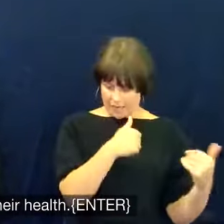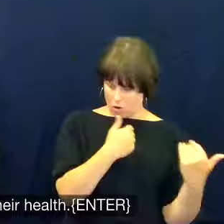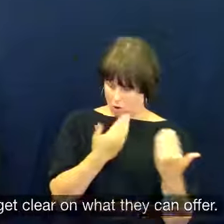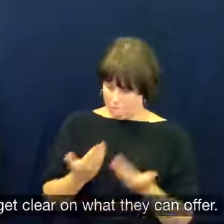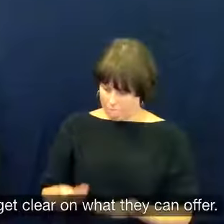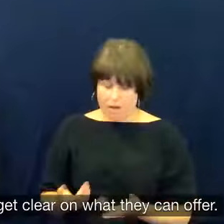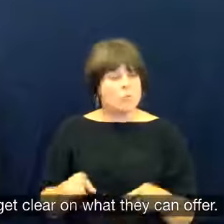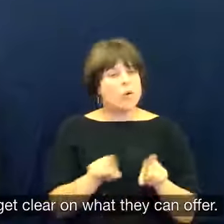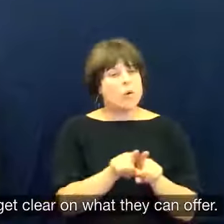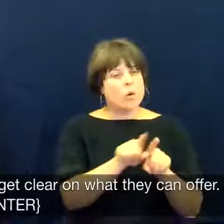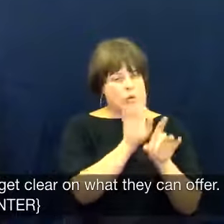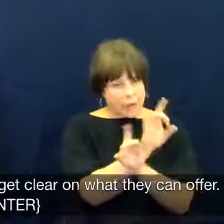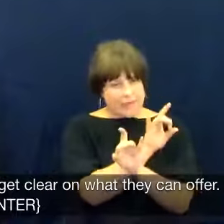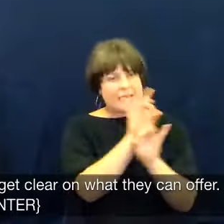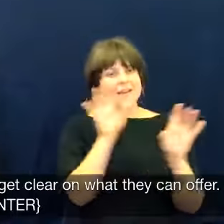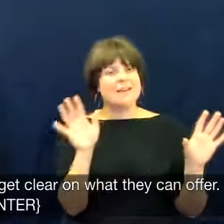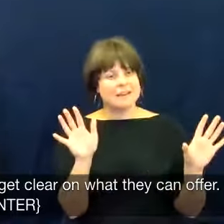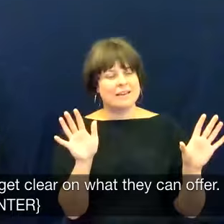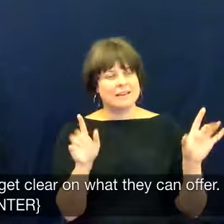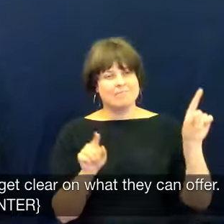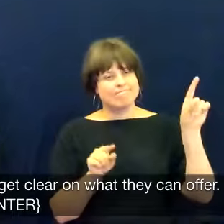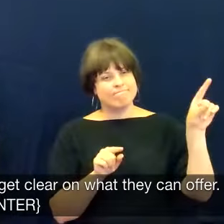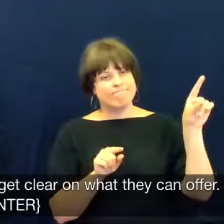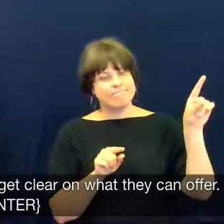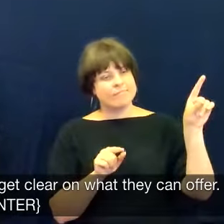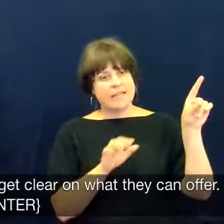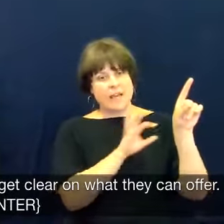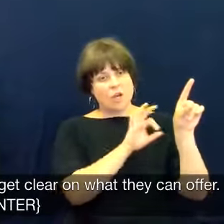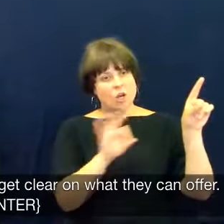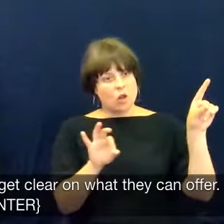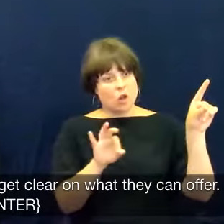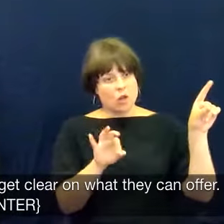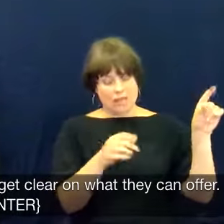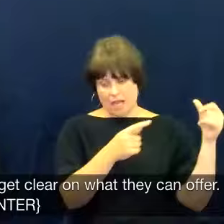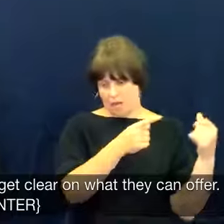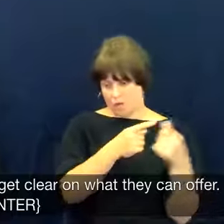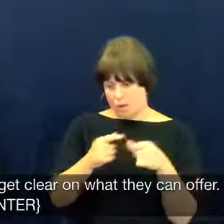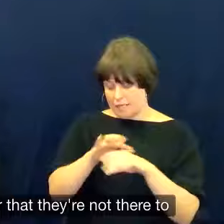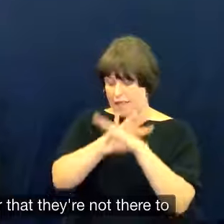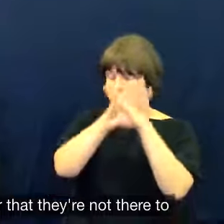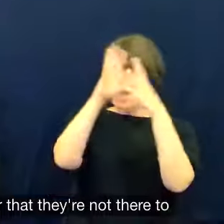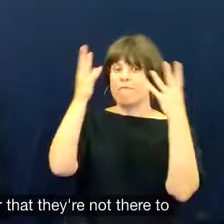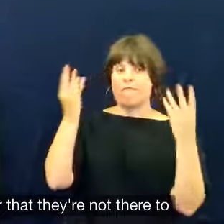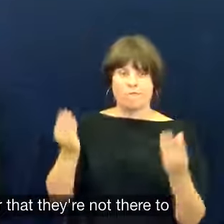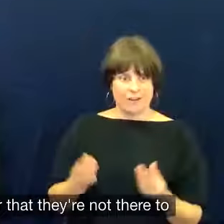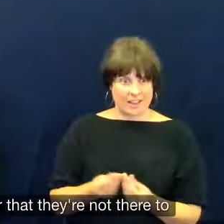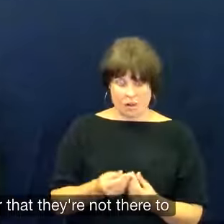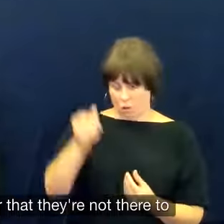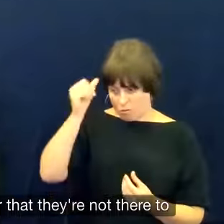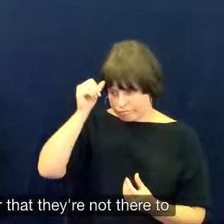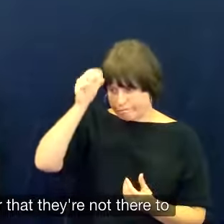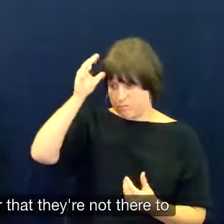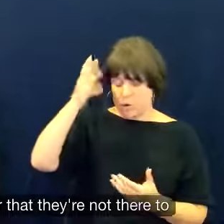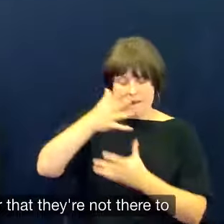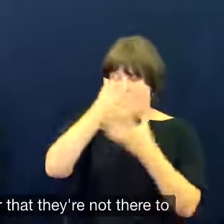but also being very clear that they're not there to answer every possible question or to know the answer